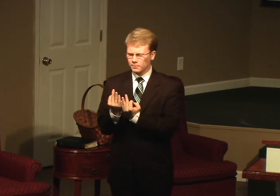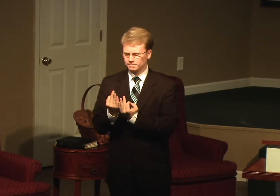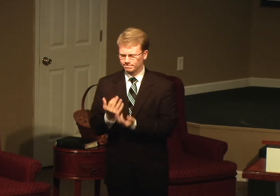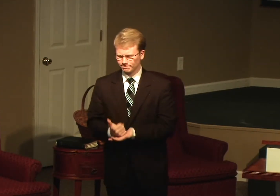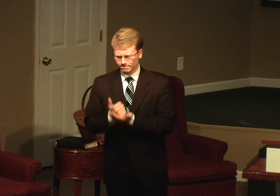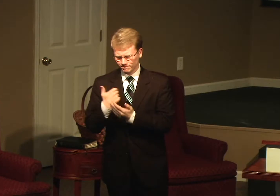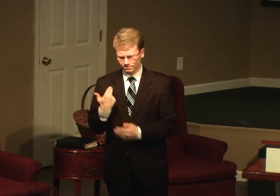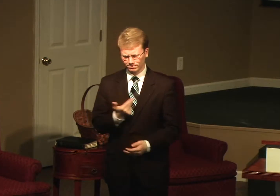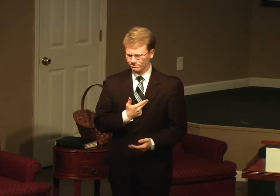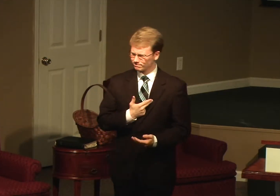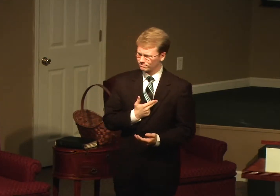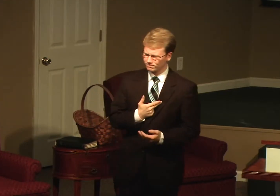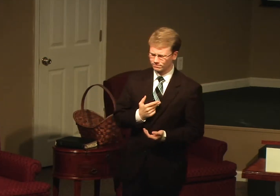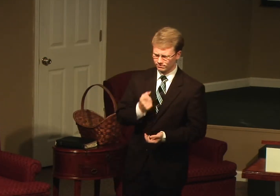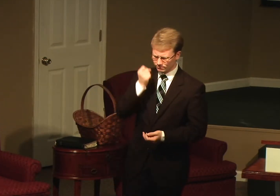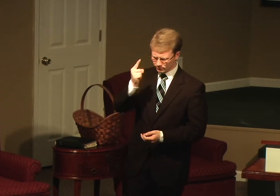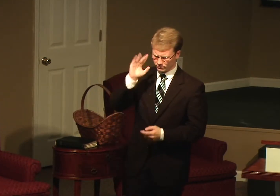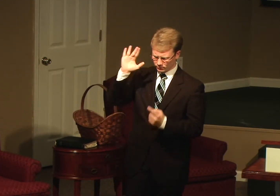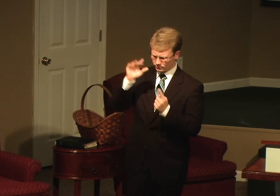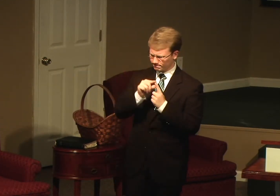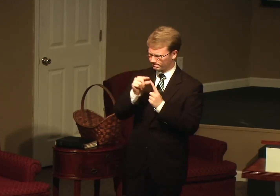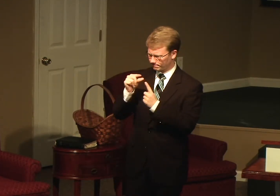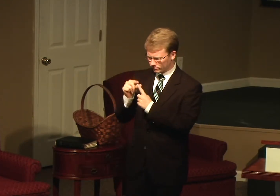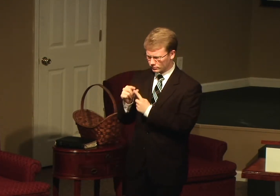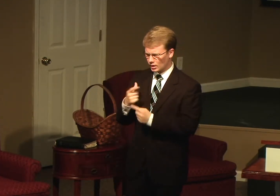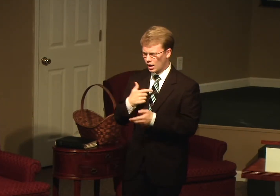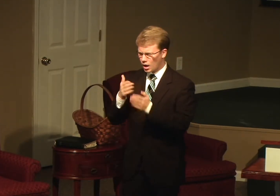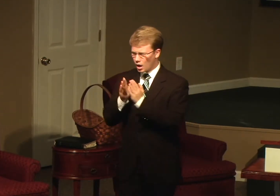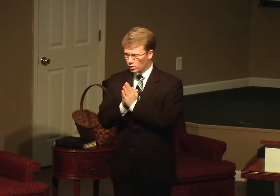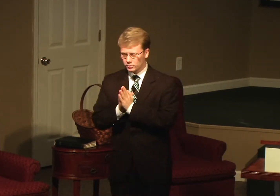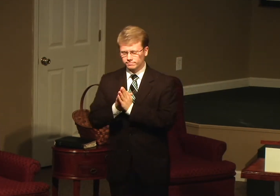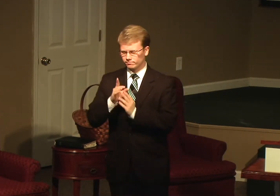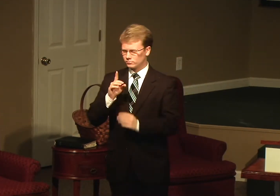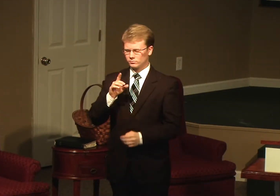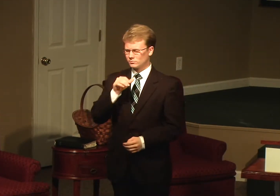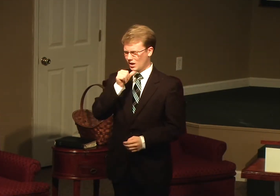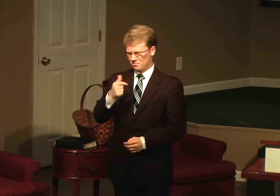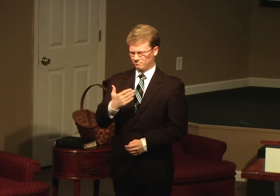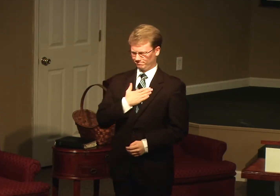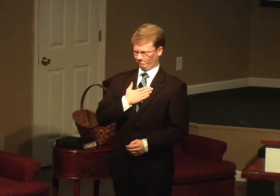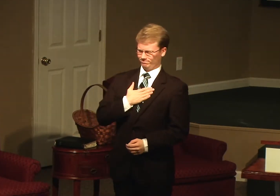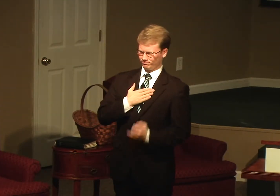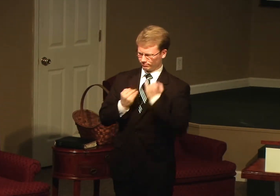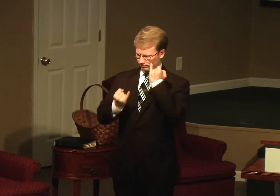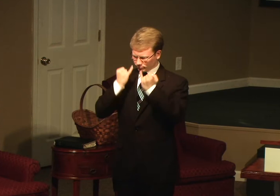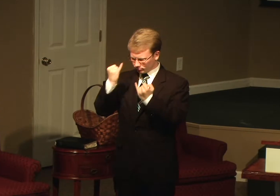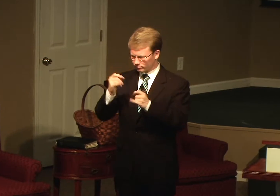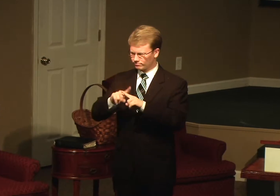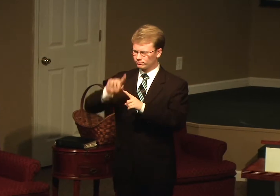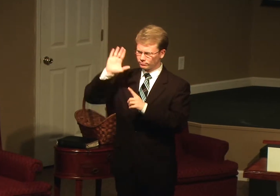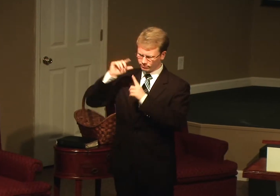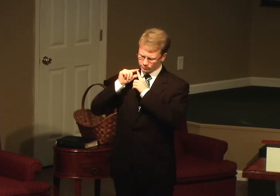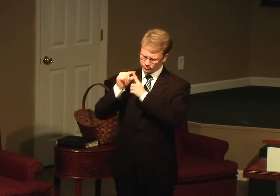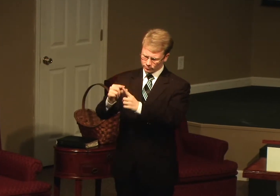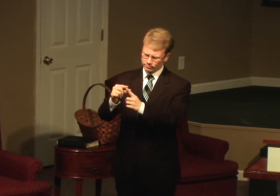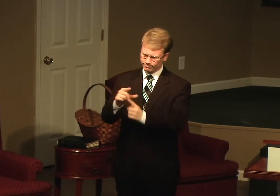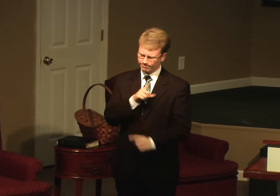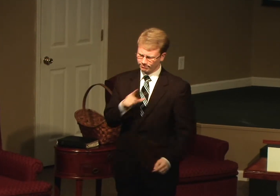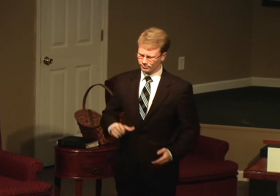We are part of your family, so I'm asking for your help, for your words, not mine, not my ideas,